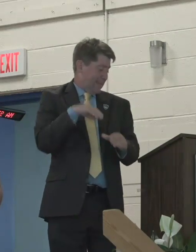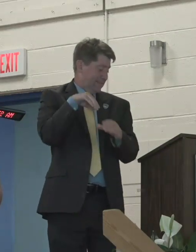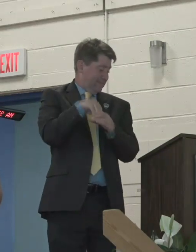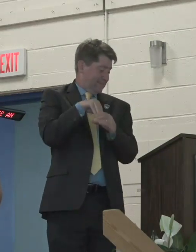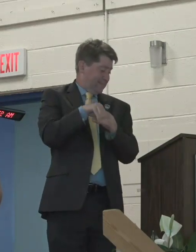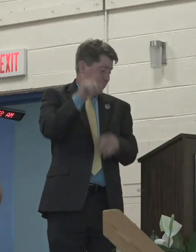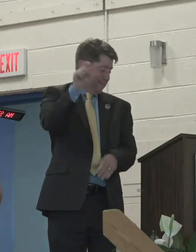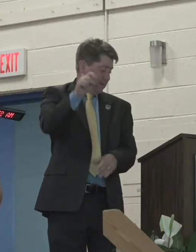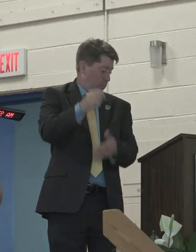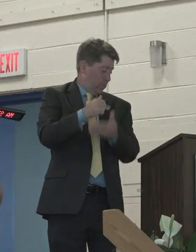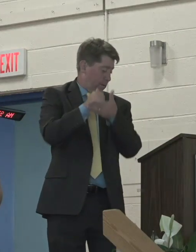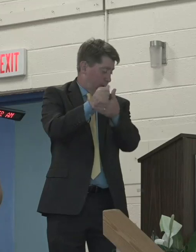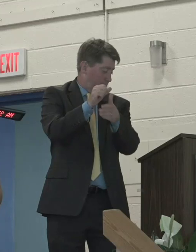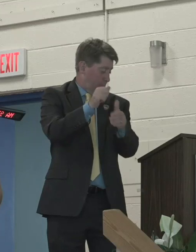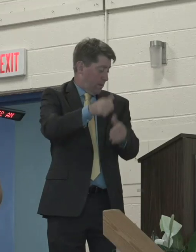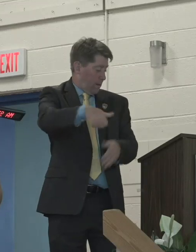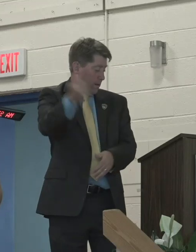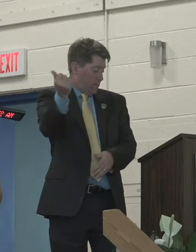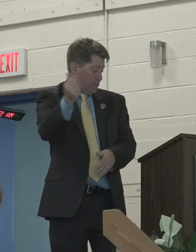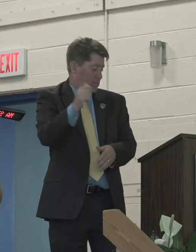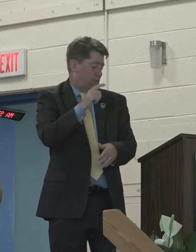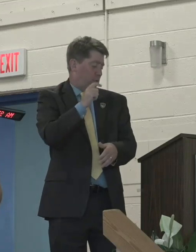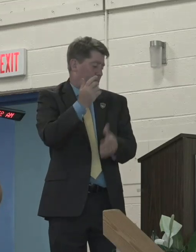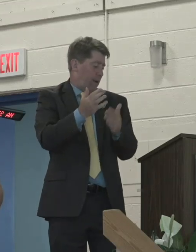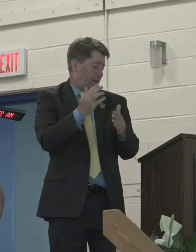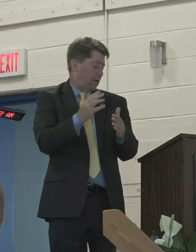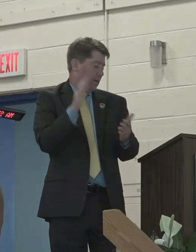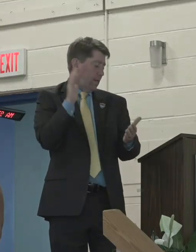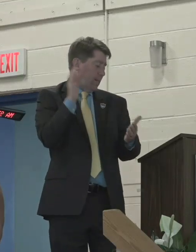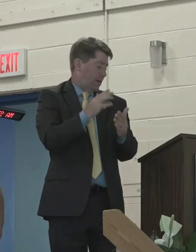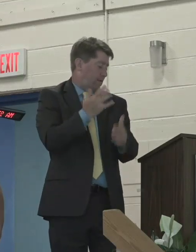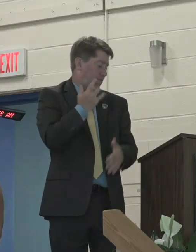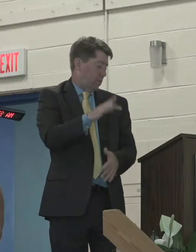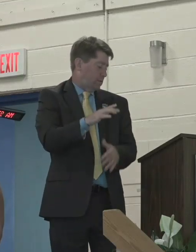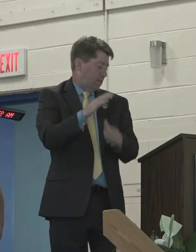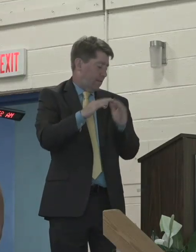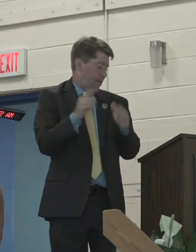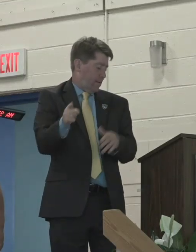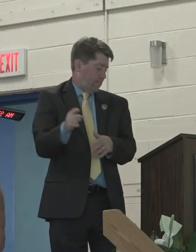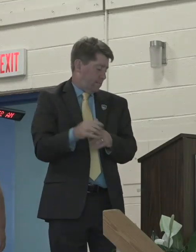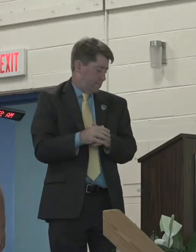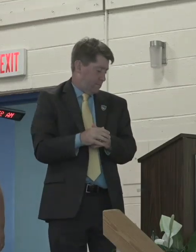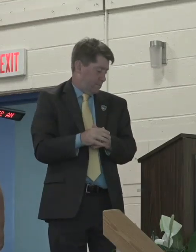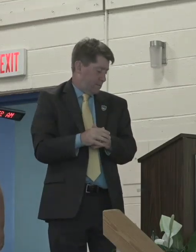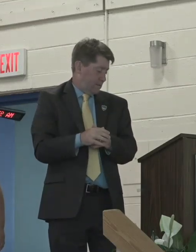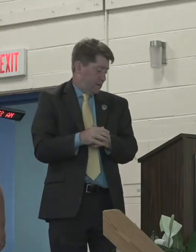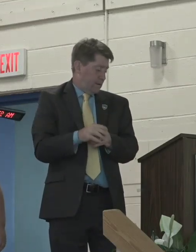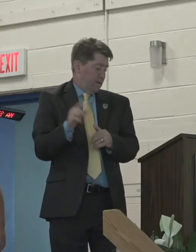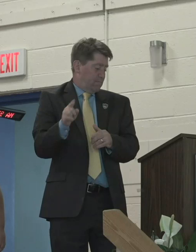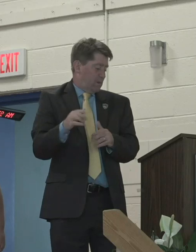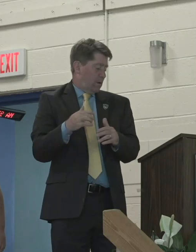This person has an incessant need to help others who are less fortunate than